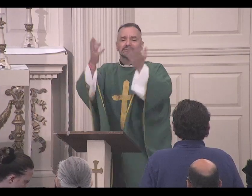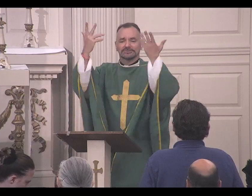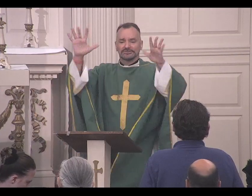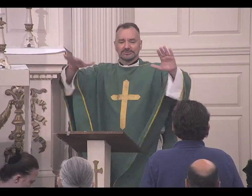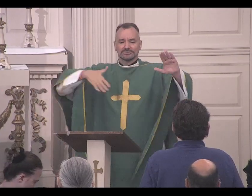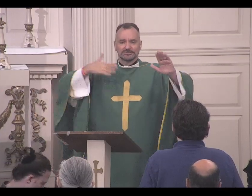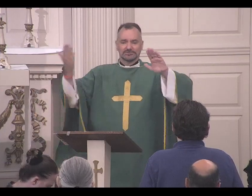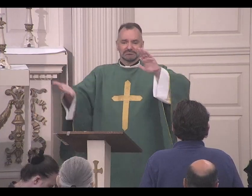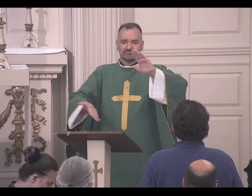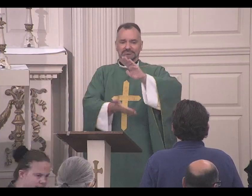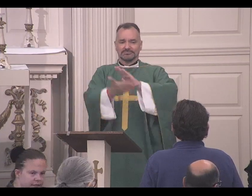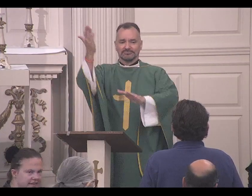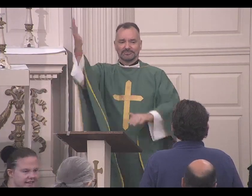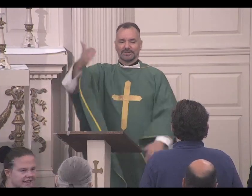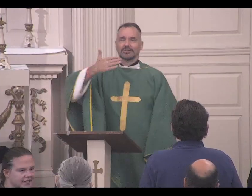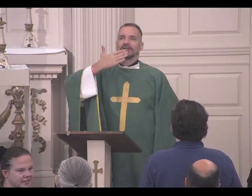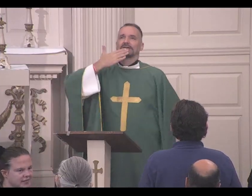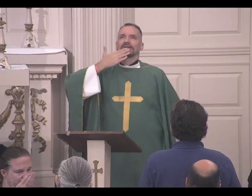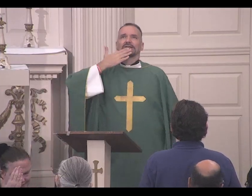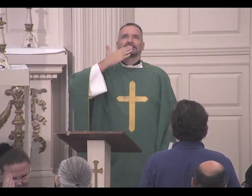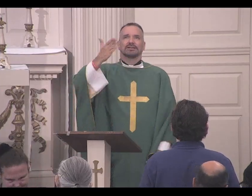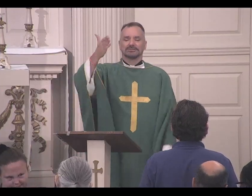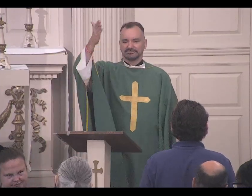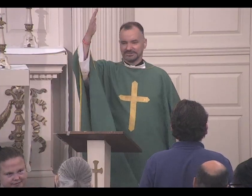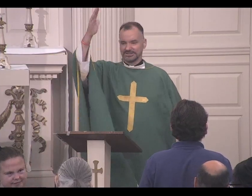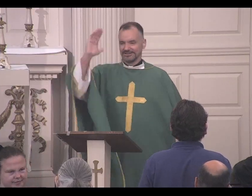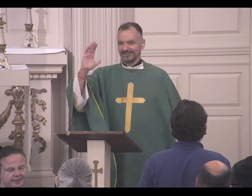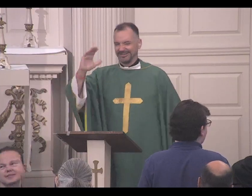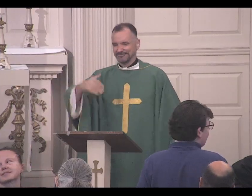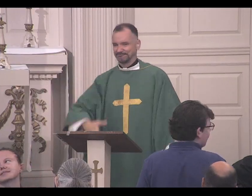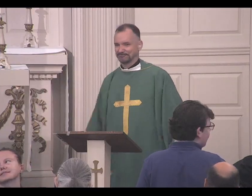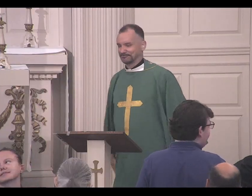Go forth. The Mass is ended. Thanks be to God.